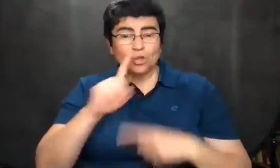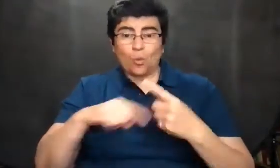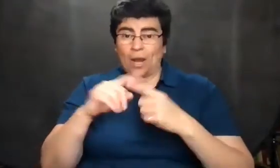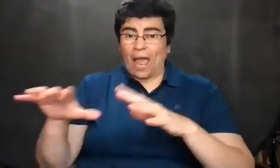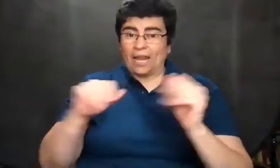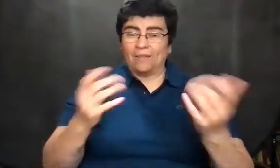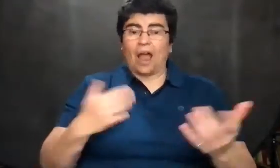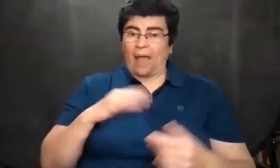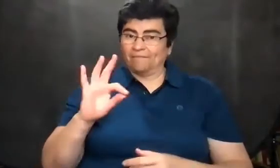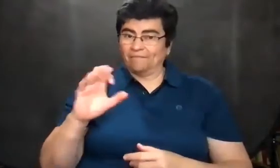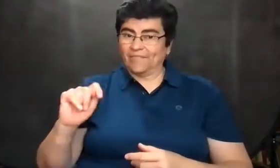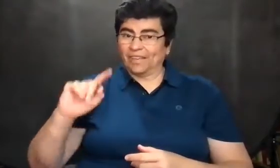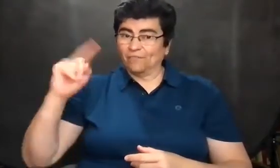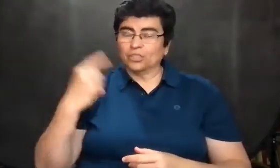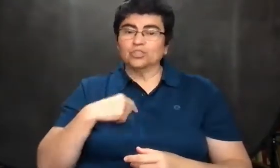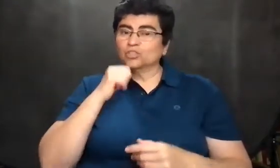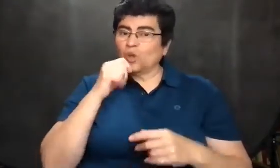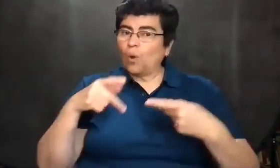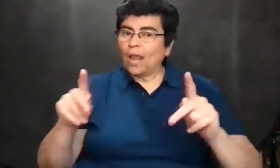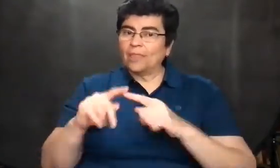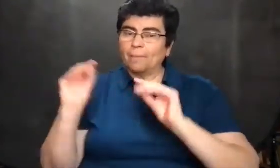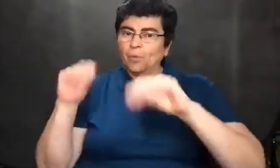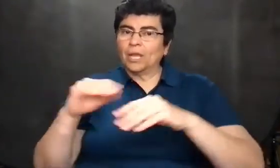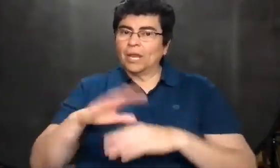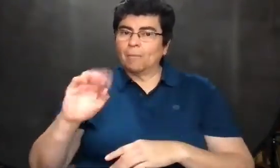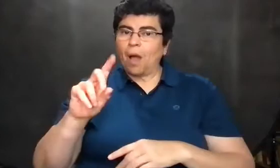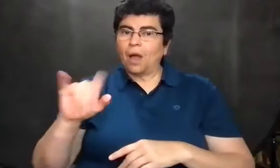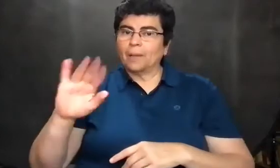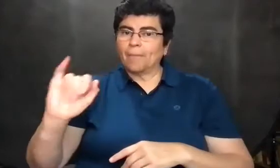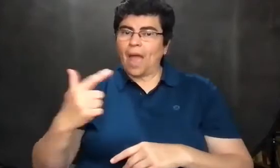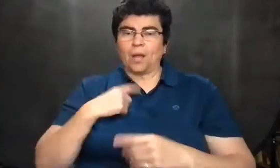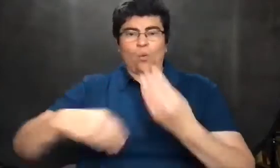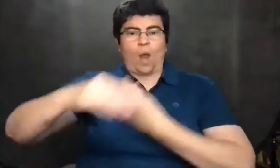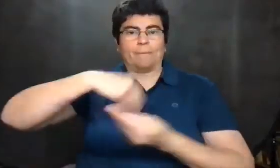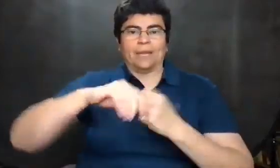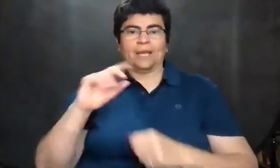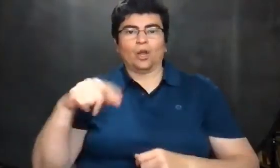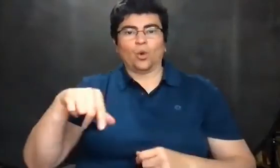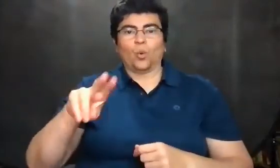feet first and don't let them put me in a body bag. Tell them to wrap me in a quilt. And that's the way she went.